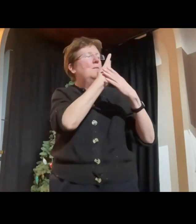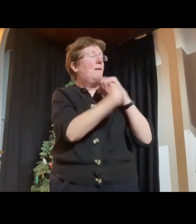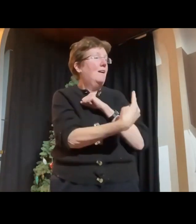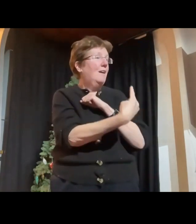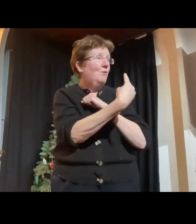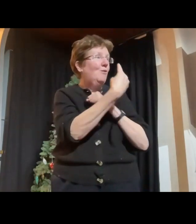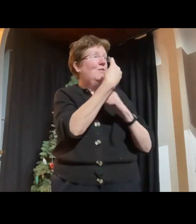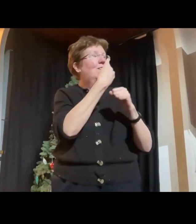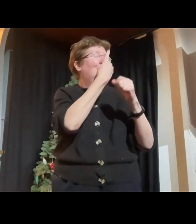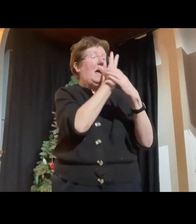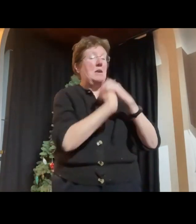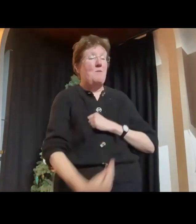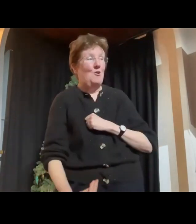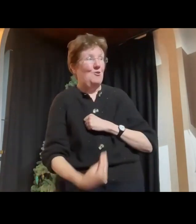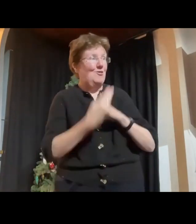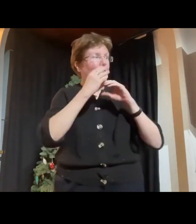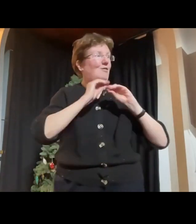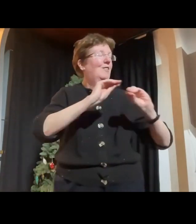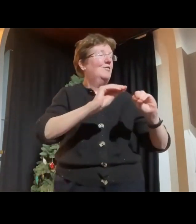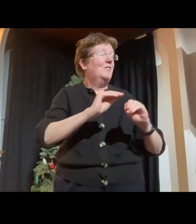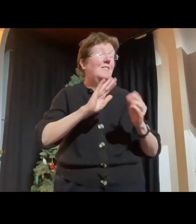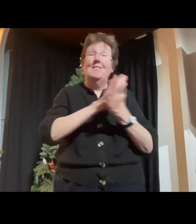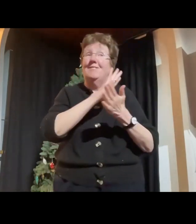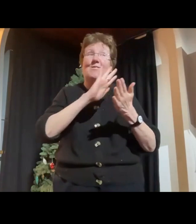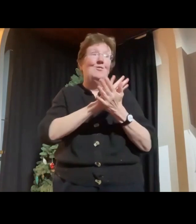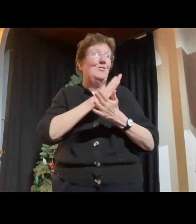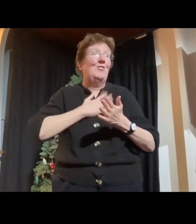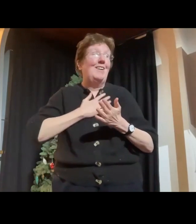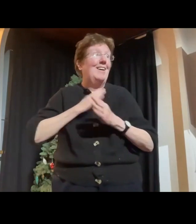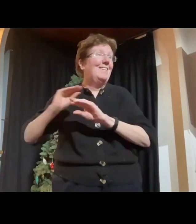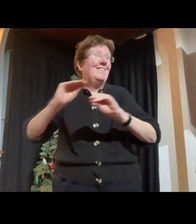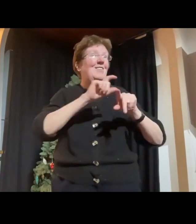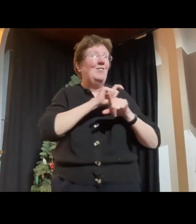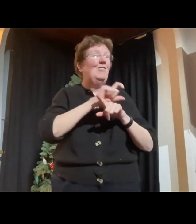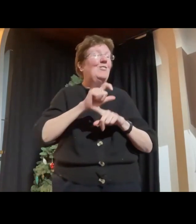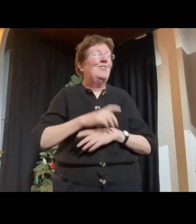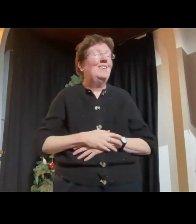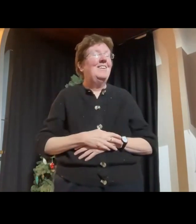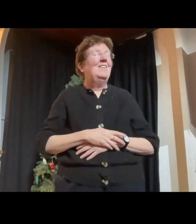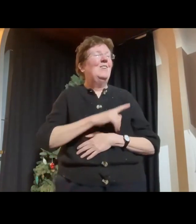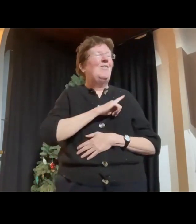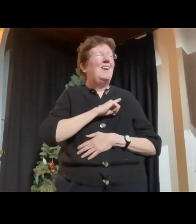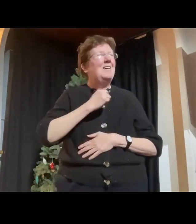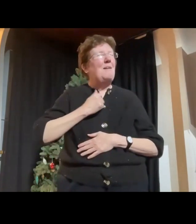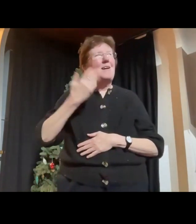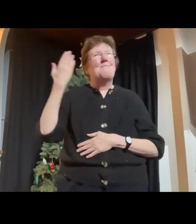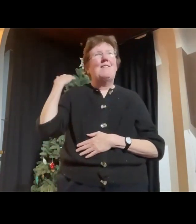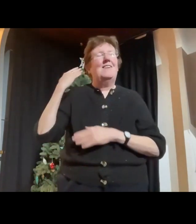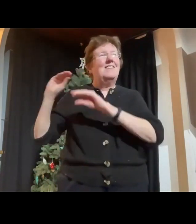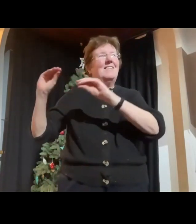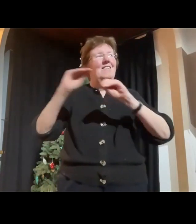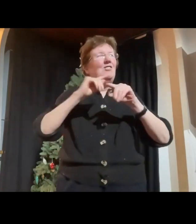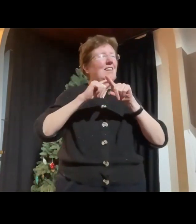of Pedagogy in Bilingualism. In bilingual education, and I love teaching that module. It's a great